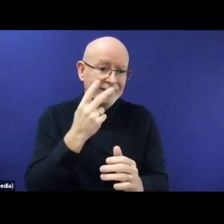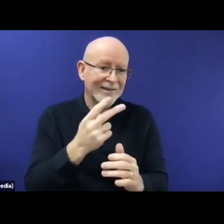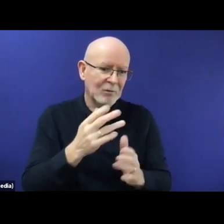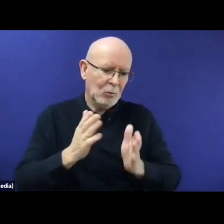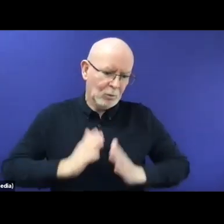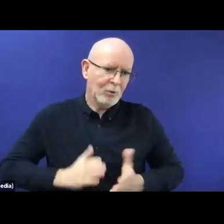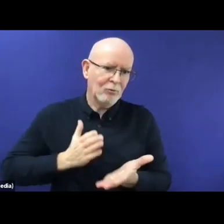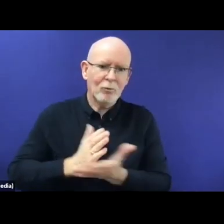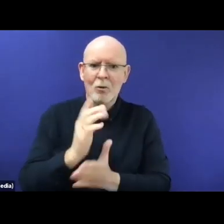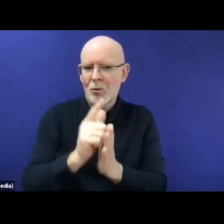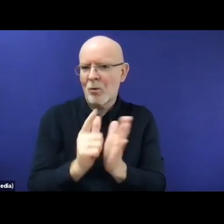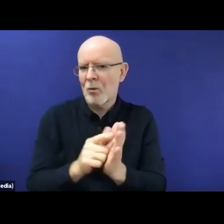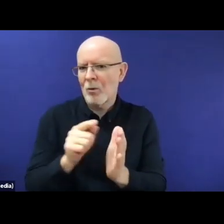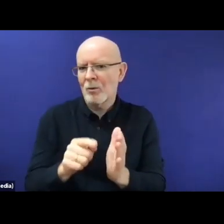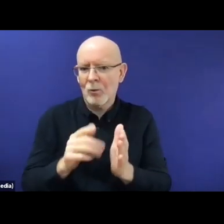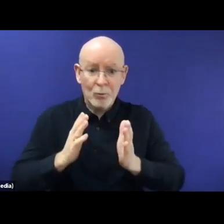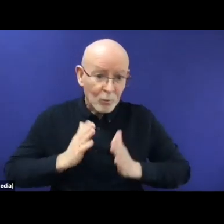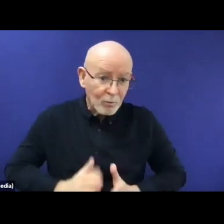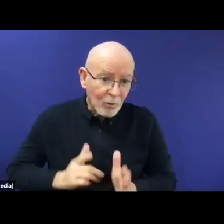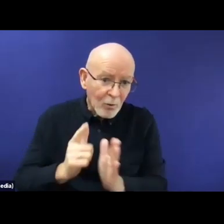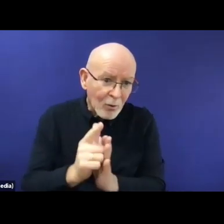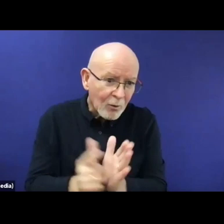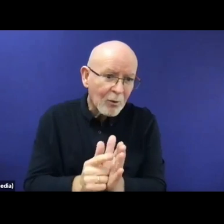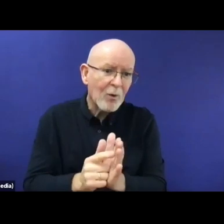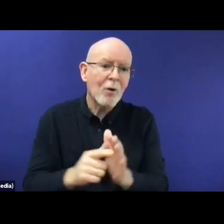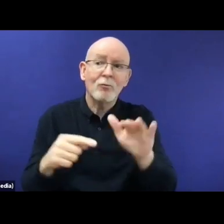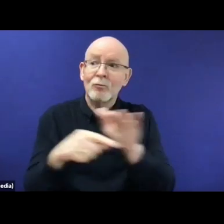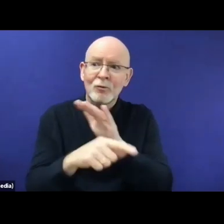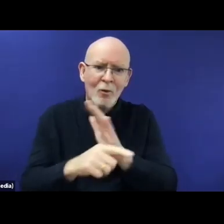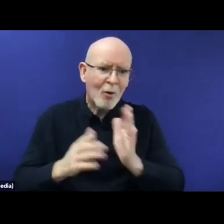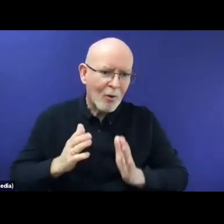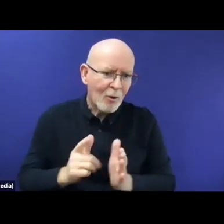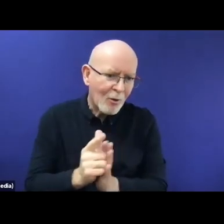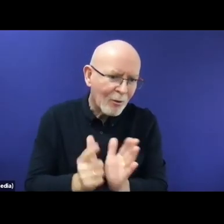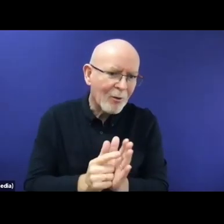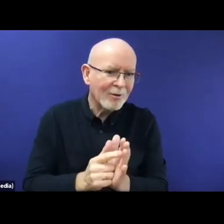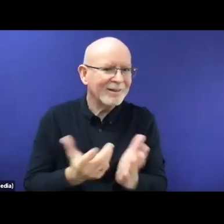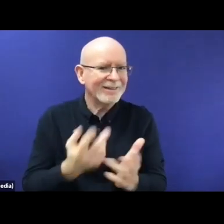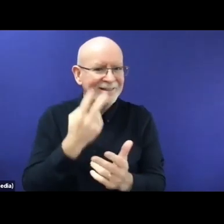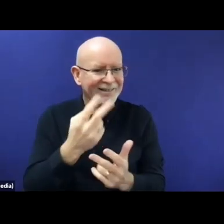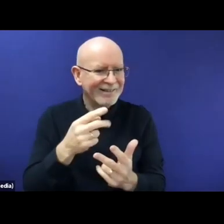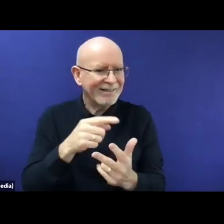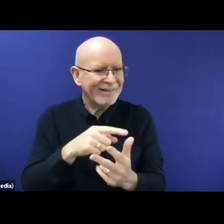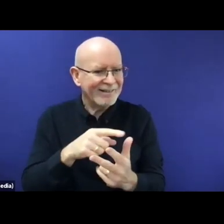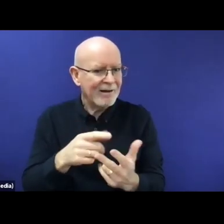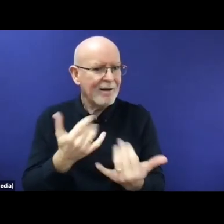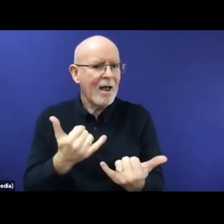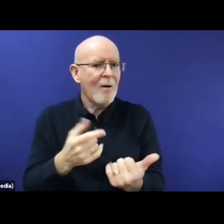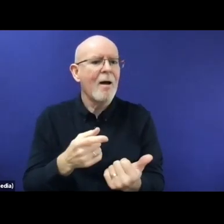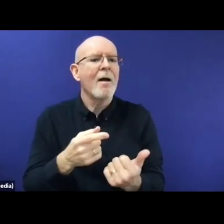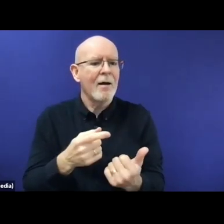in a specific mandate to if you wish, protection as a set of activities.